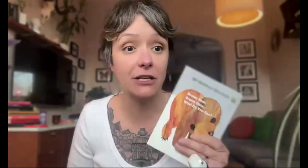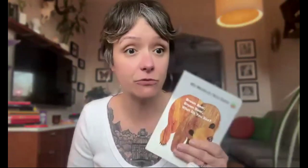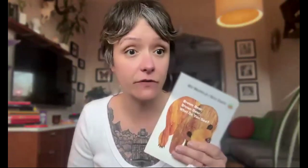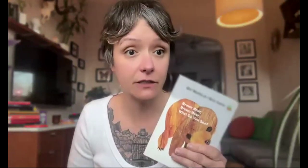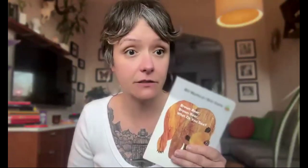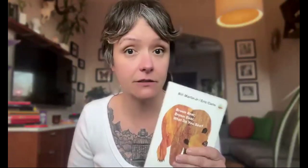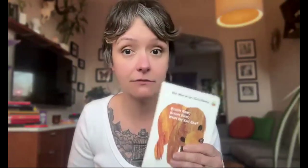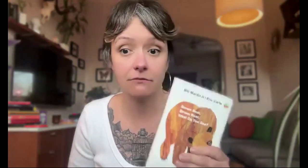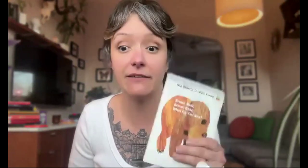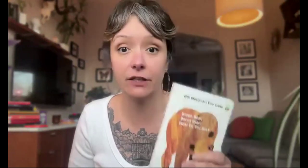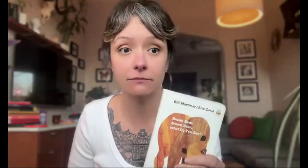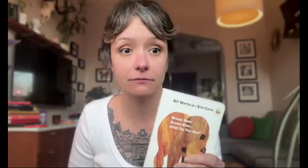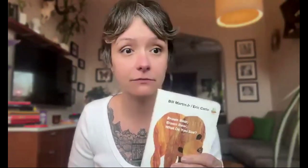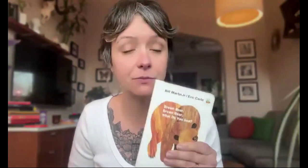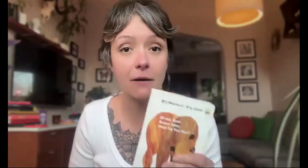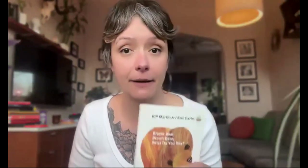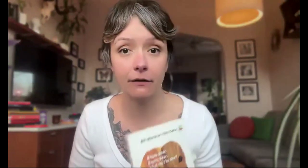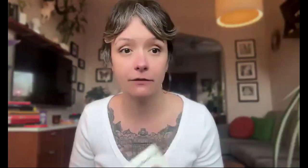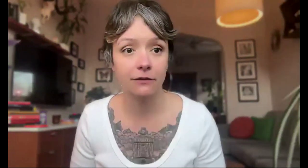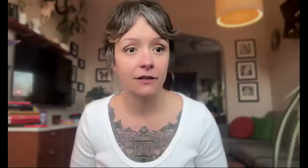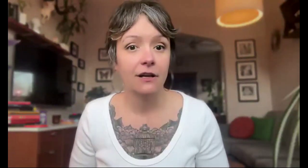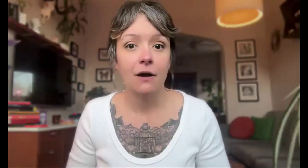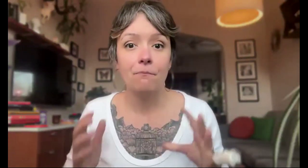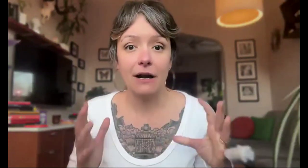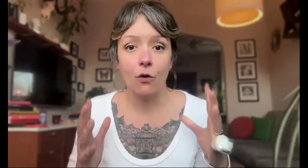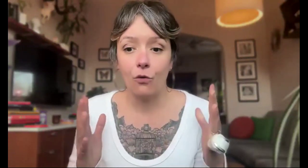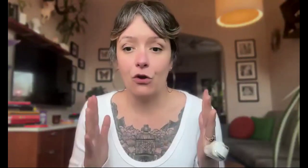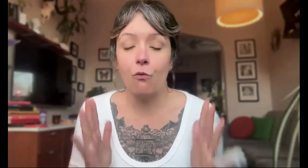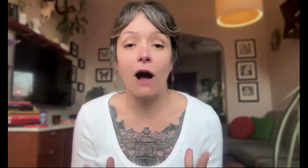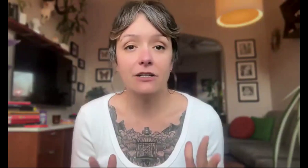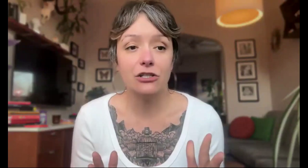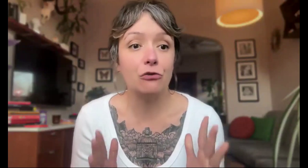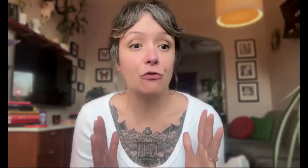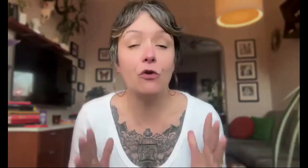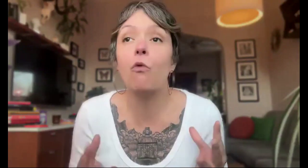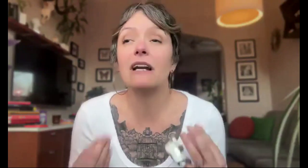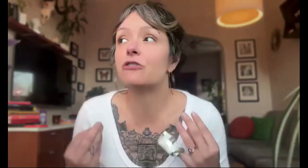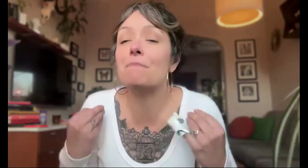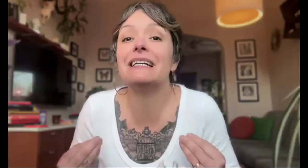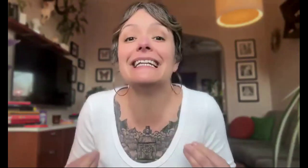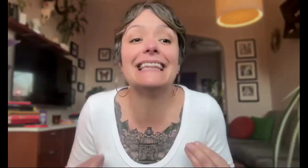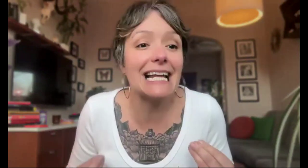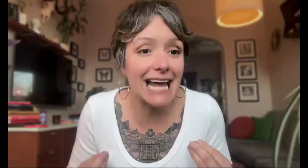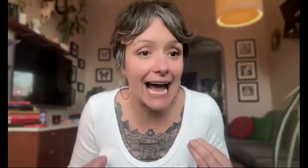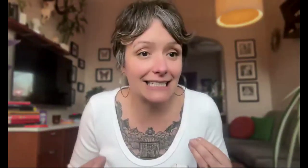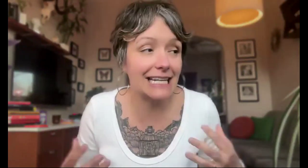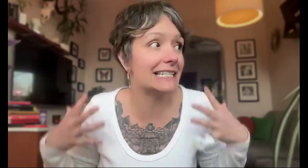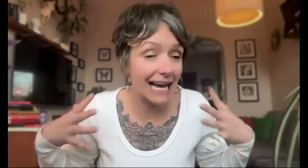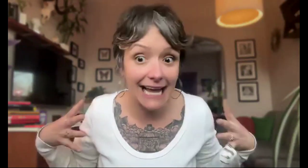made you nervous? Never. It's Brown Bear. But you want to complete that task. It is,